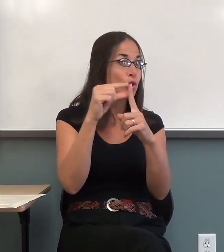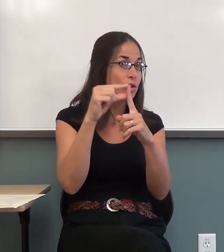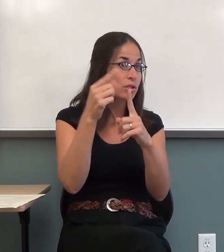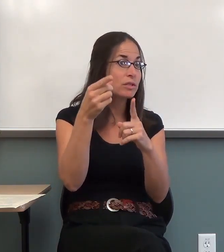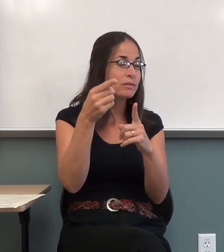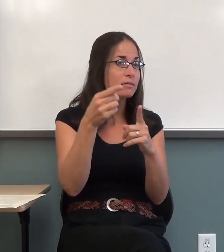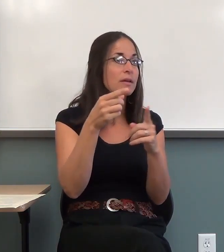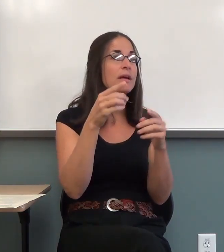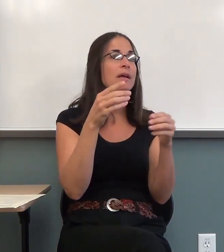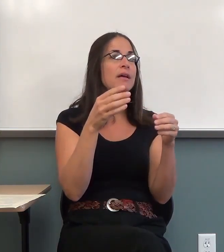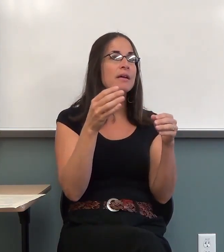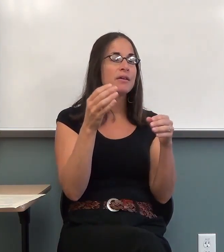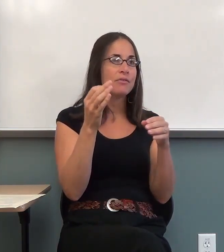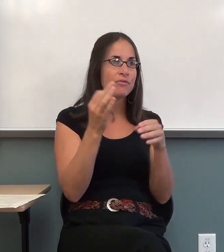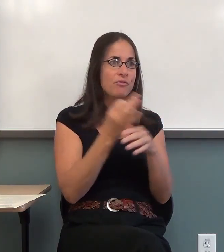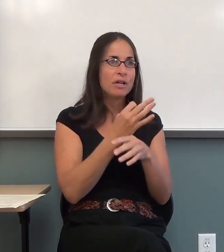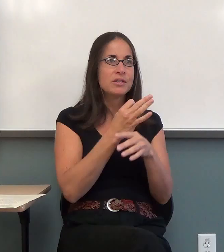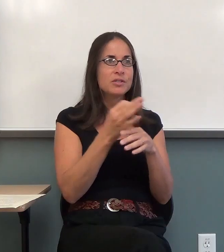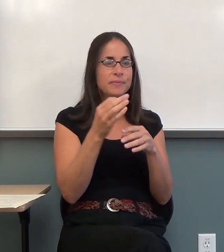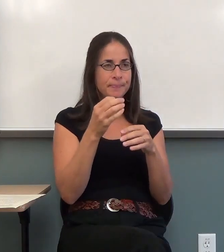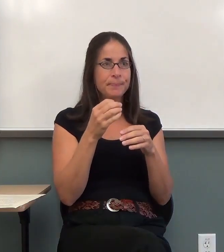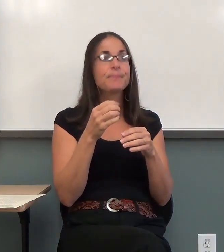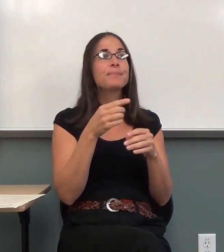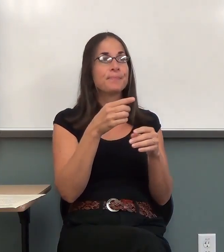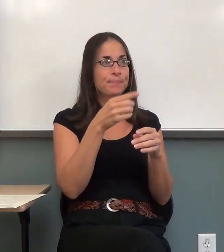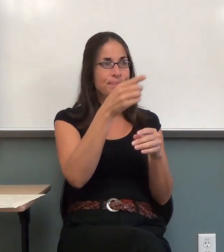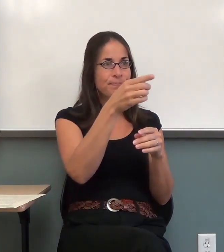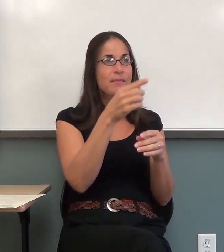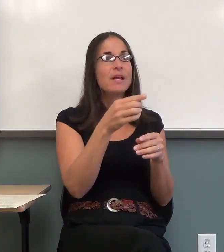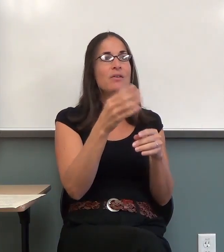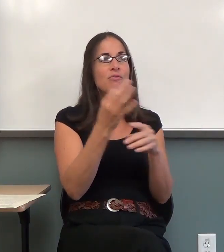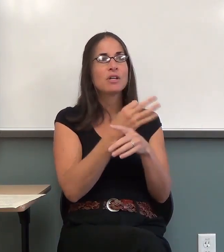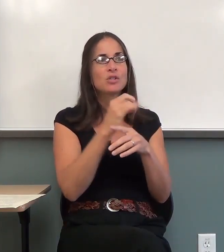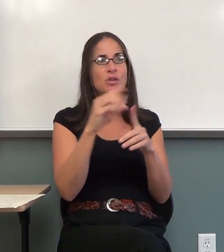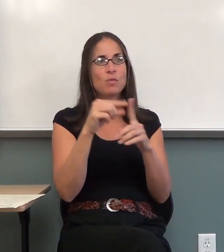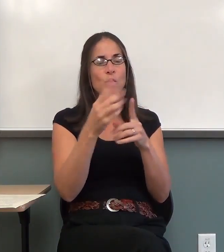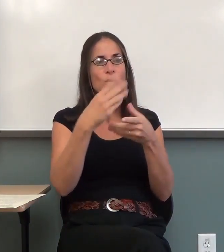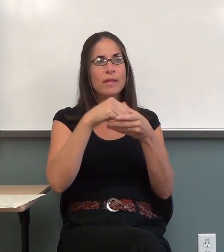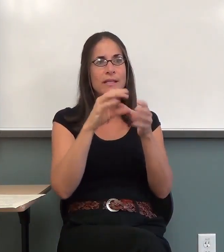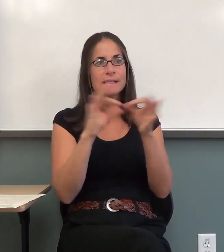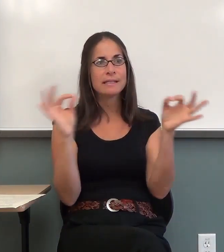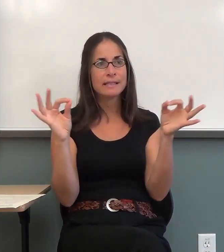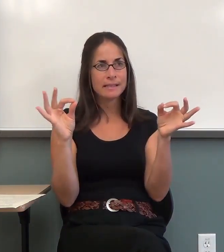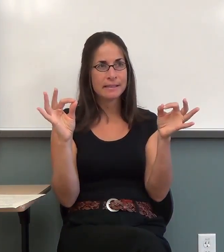sentence. There we go. It's the function that a word has. Now,